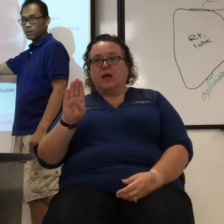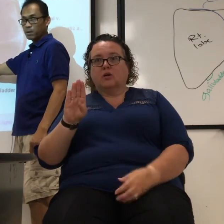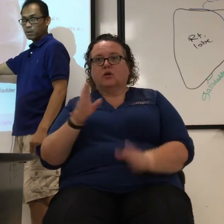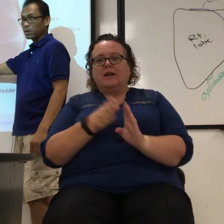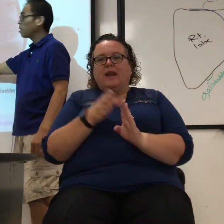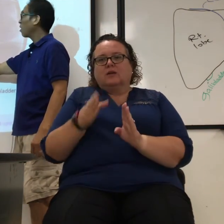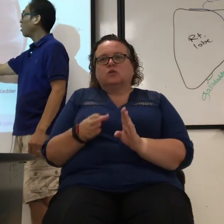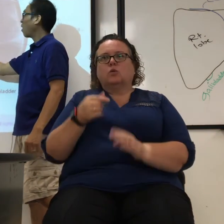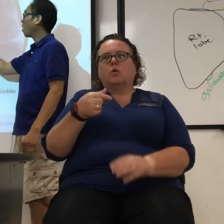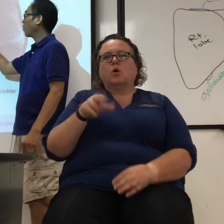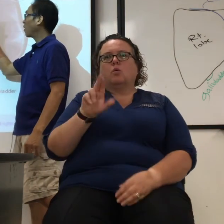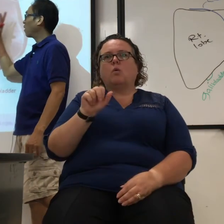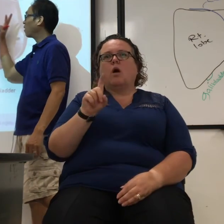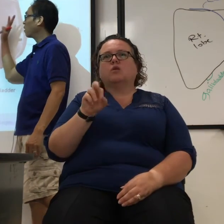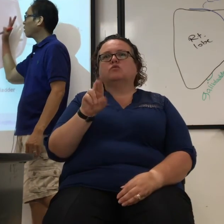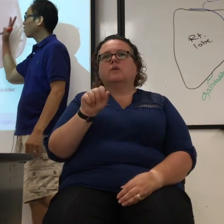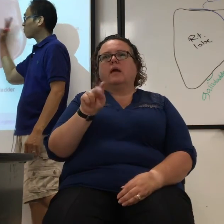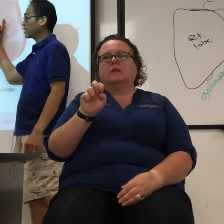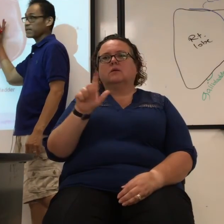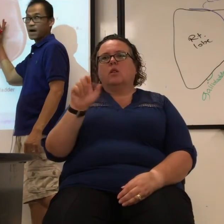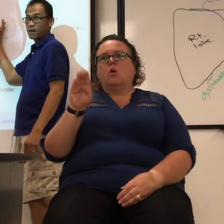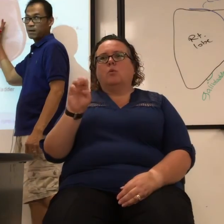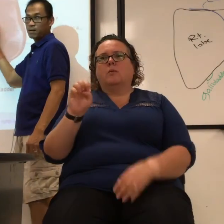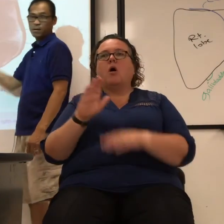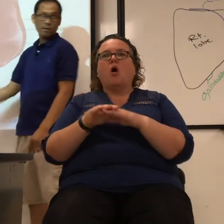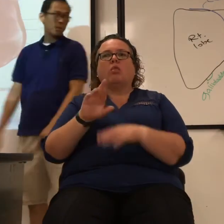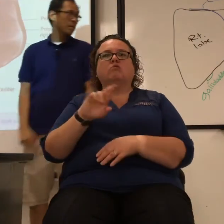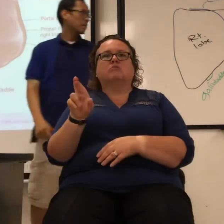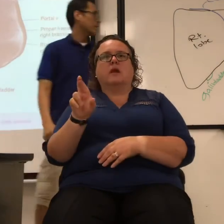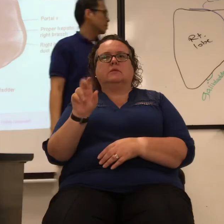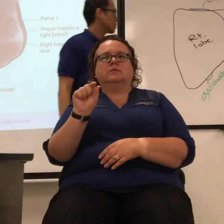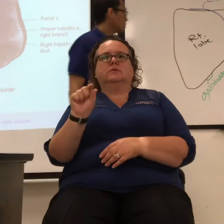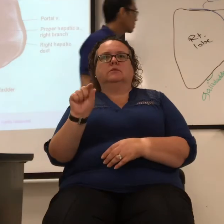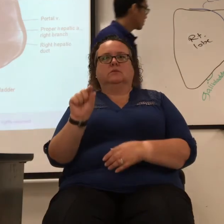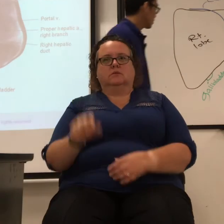lobe on the right side.